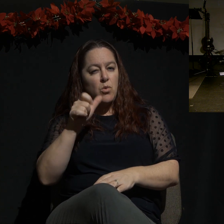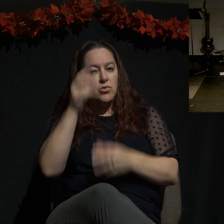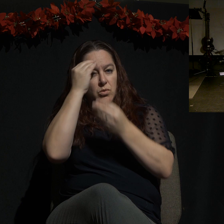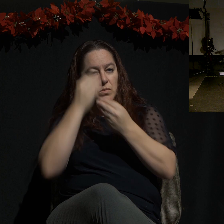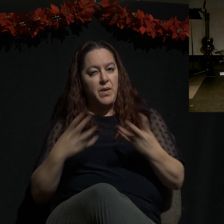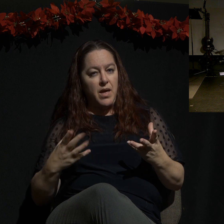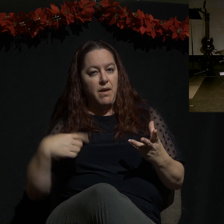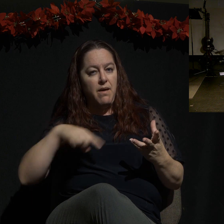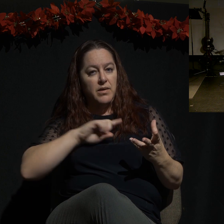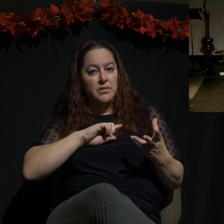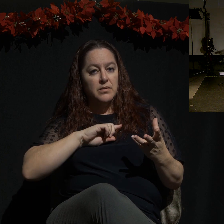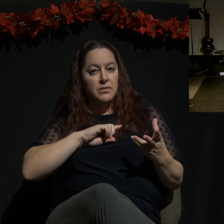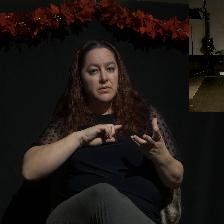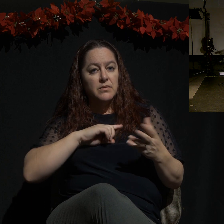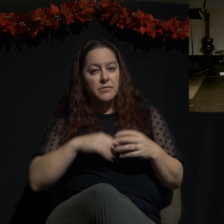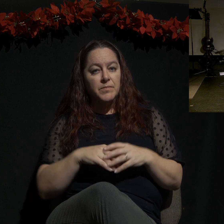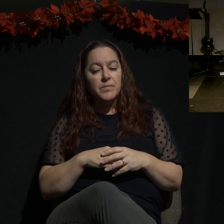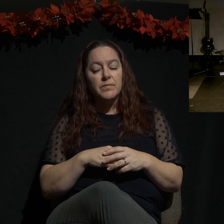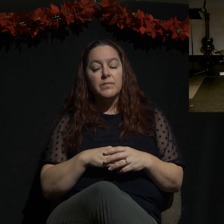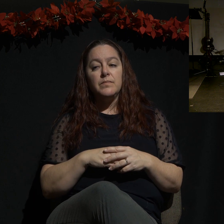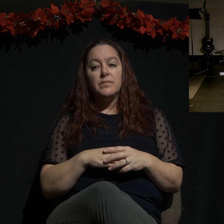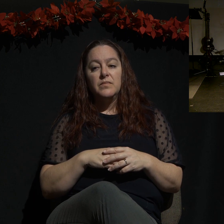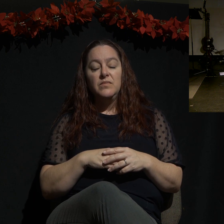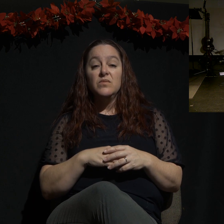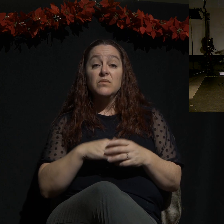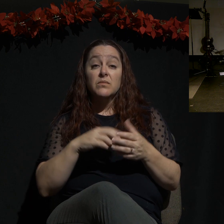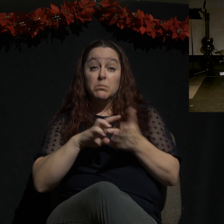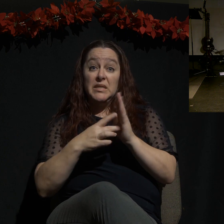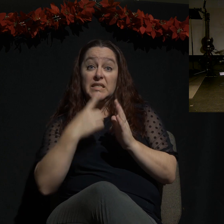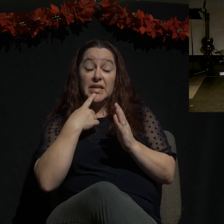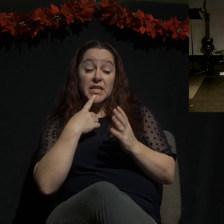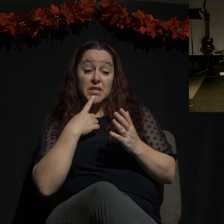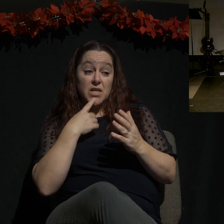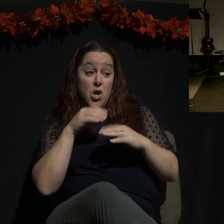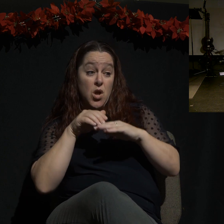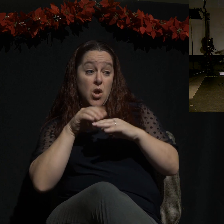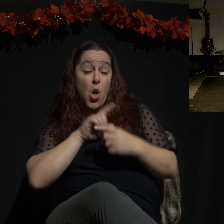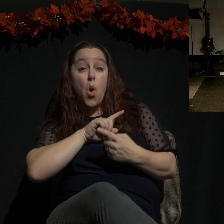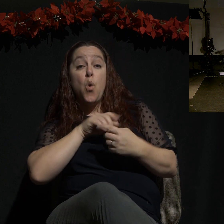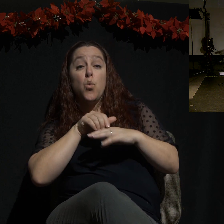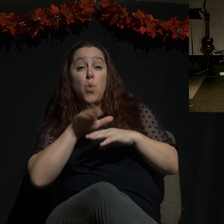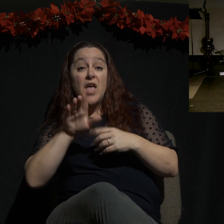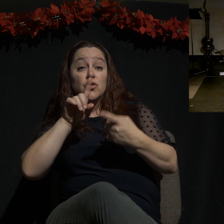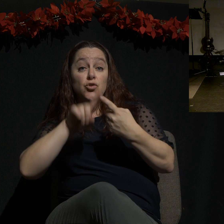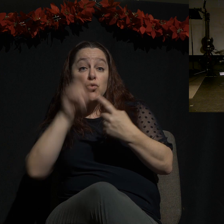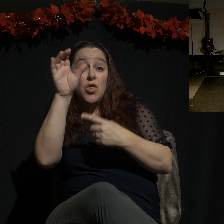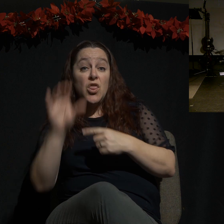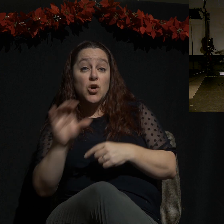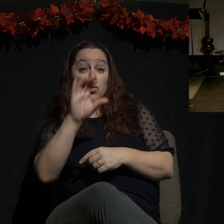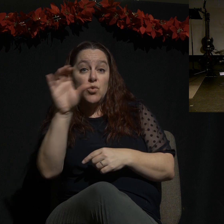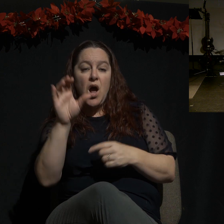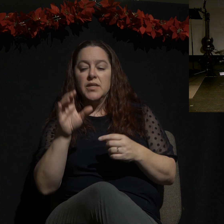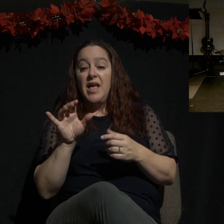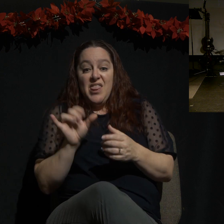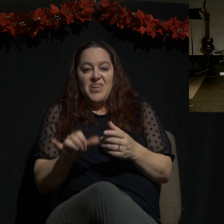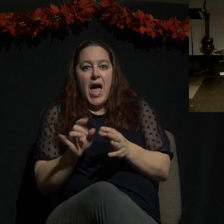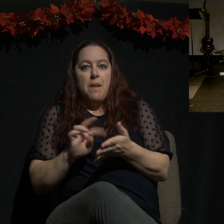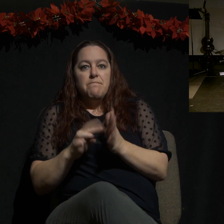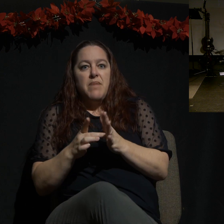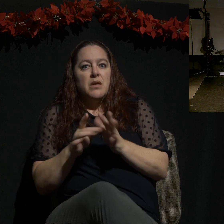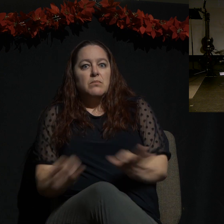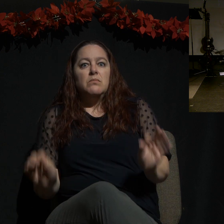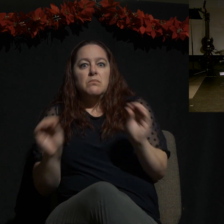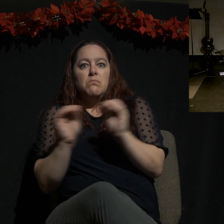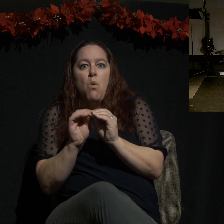us. So when it says he went to the cross, that meant so much more to them. So let me read it